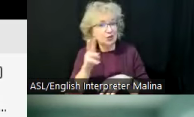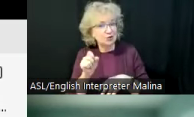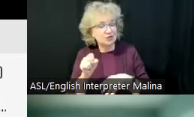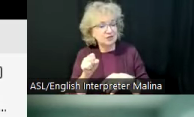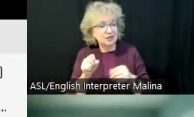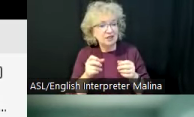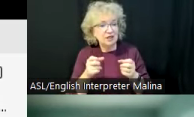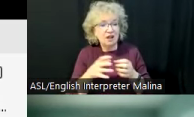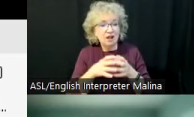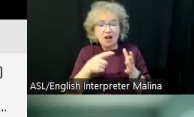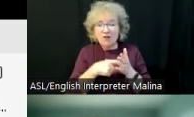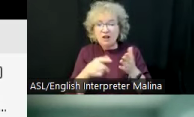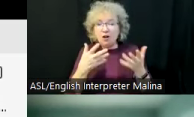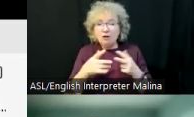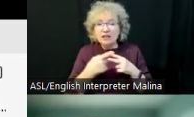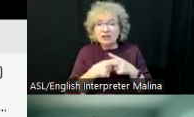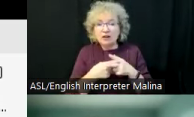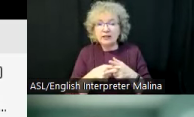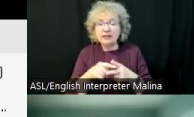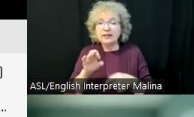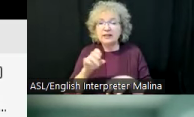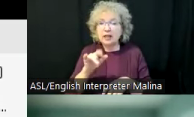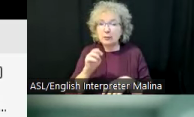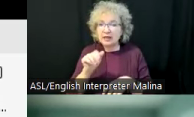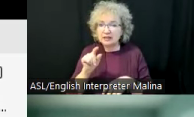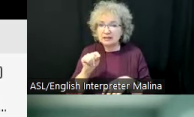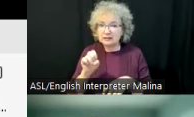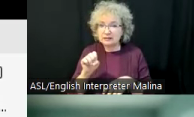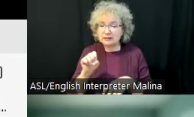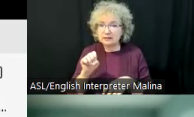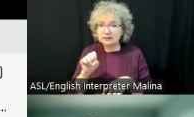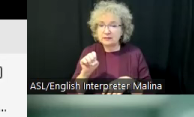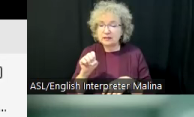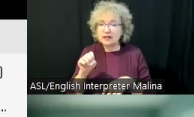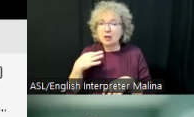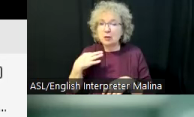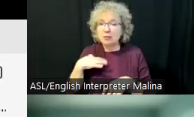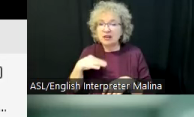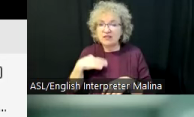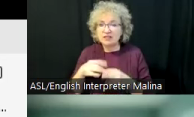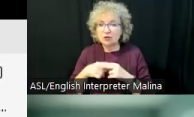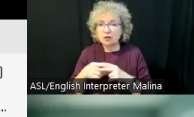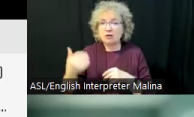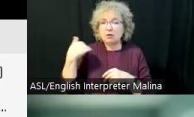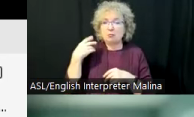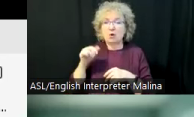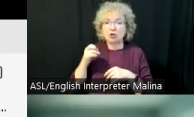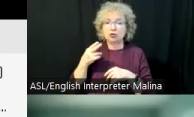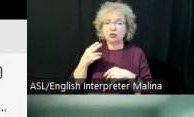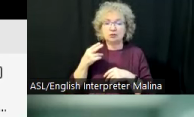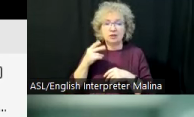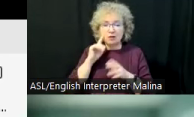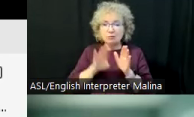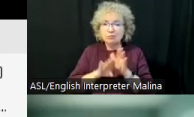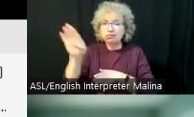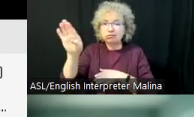already rolled out. So the climate benefit started in March, really took off during the summer, as you can imagine, for air conditioner and air